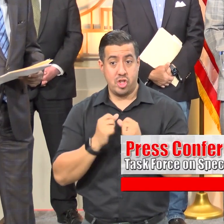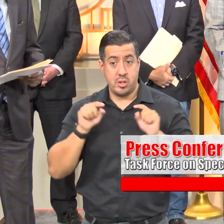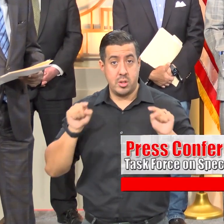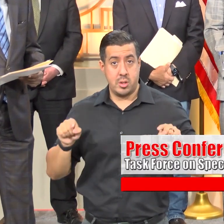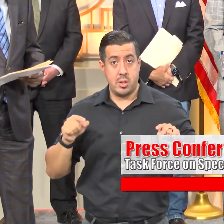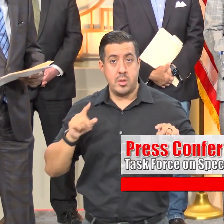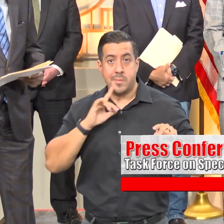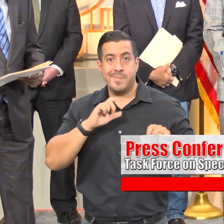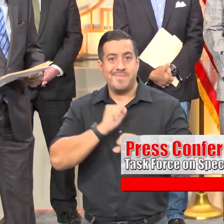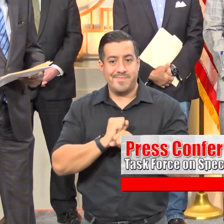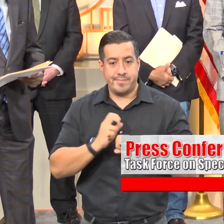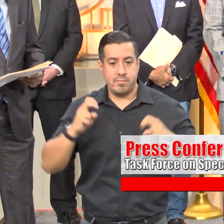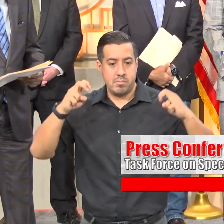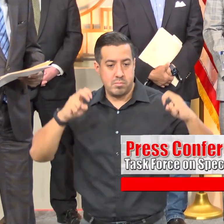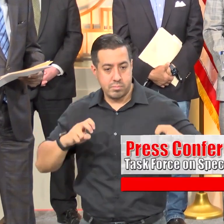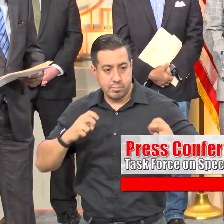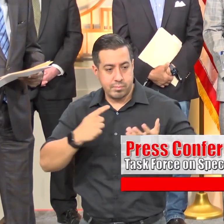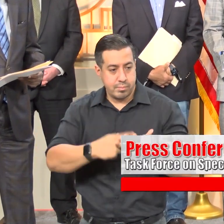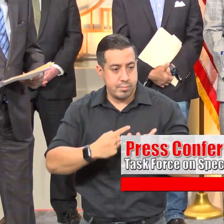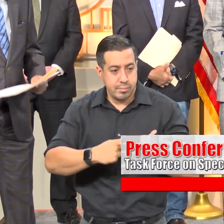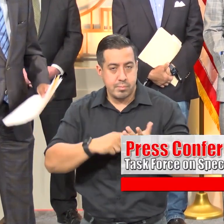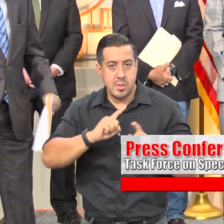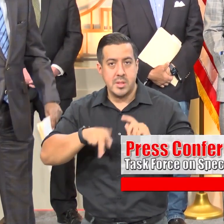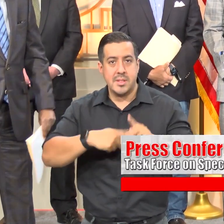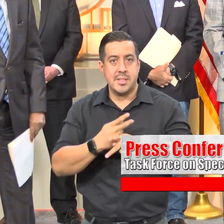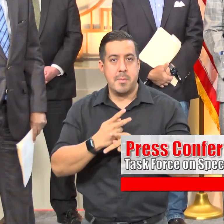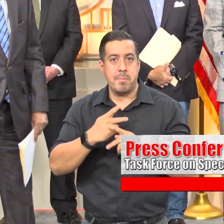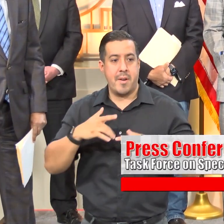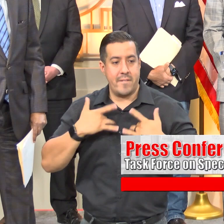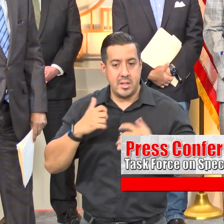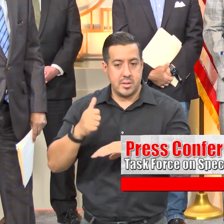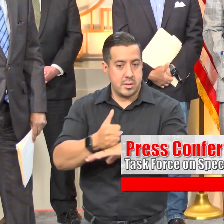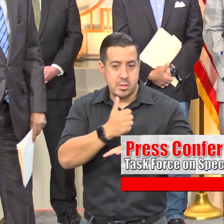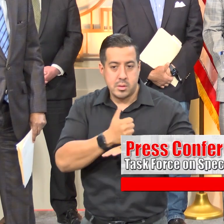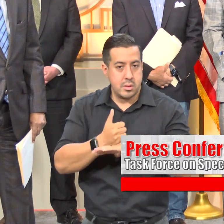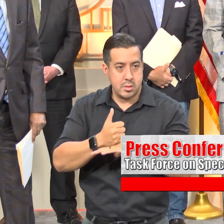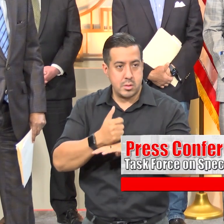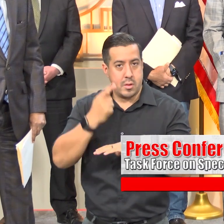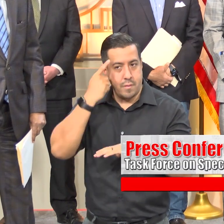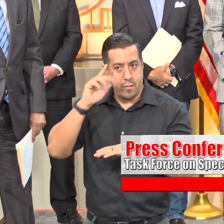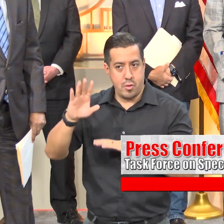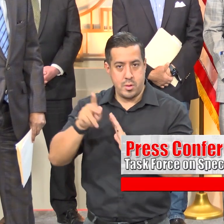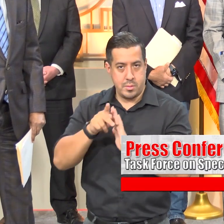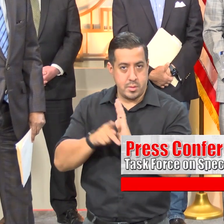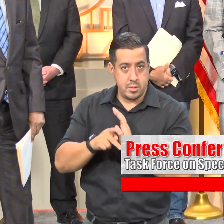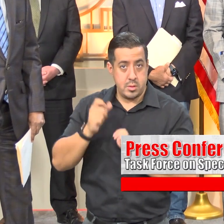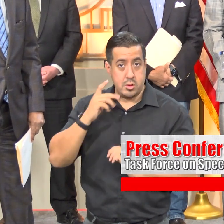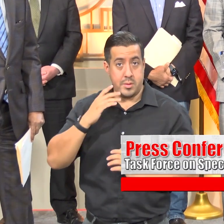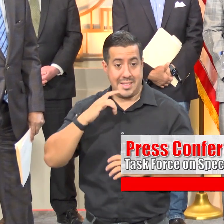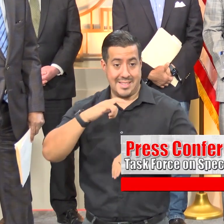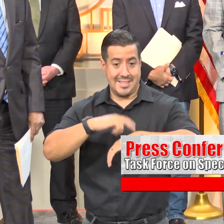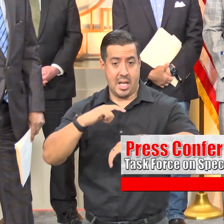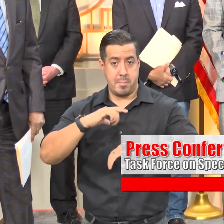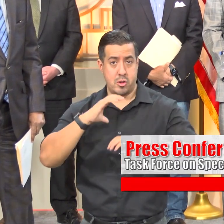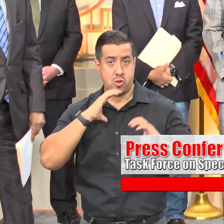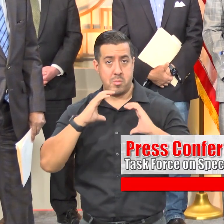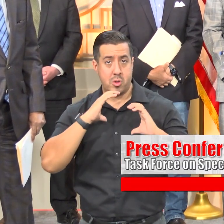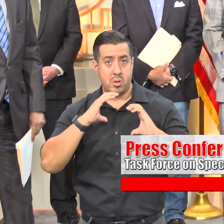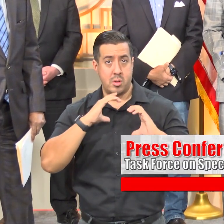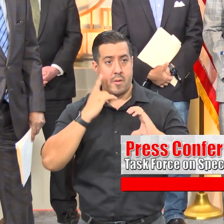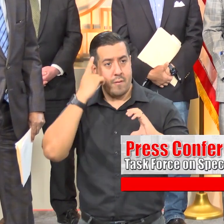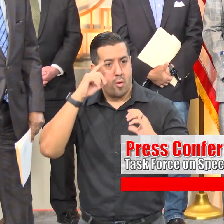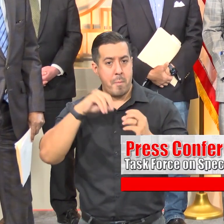seat at the table when planning events that cross jurisdictions. Clear and timely communication ensures inclusive